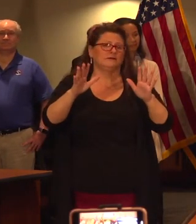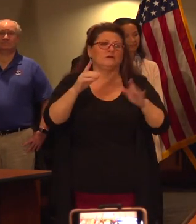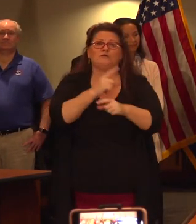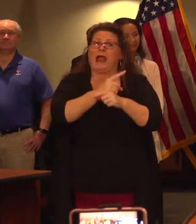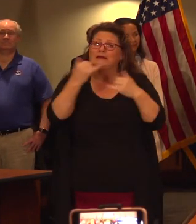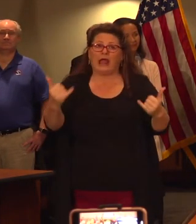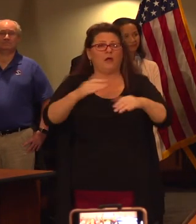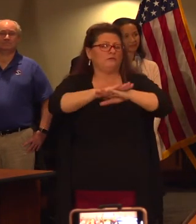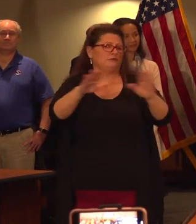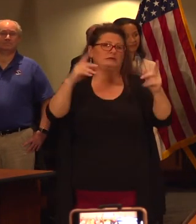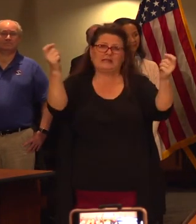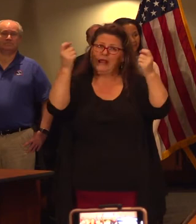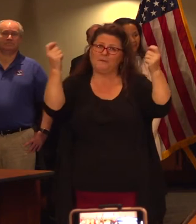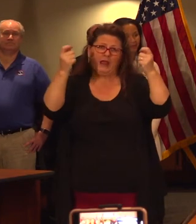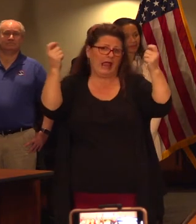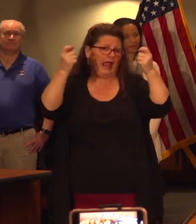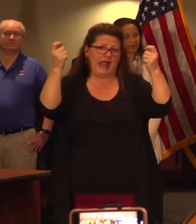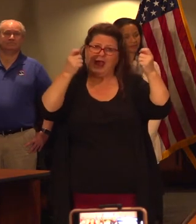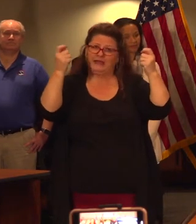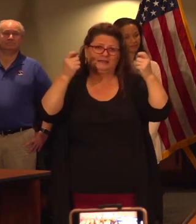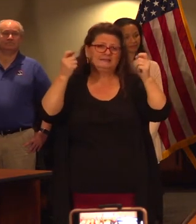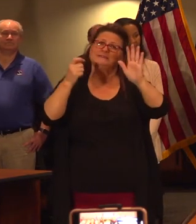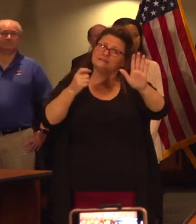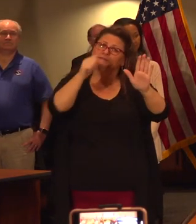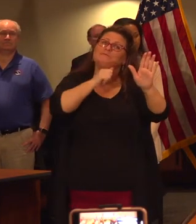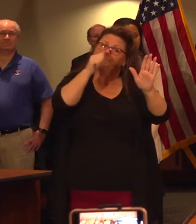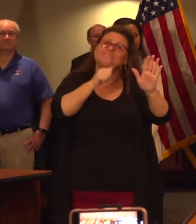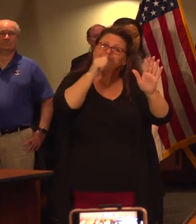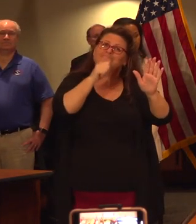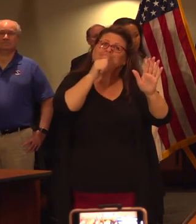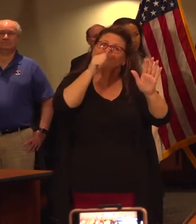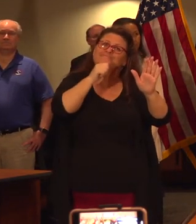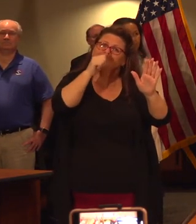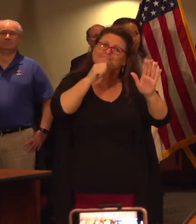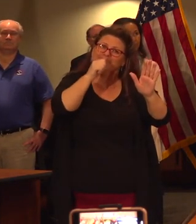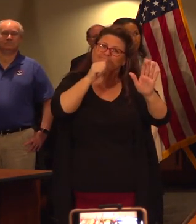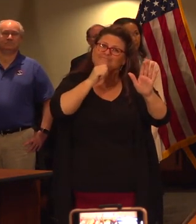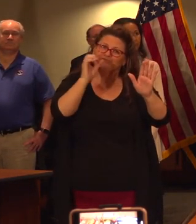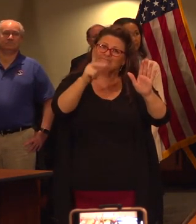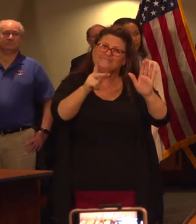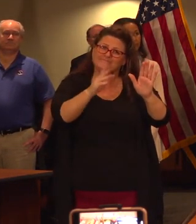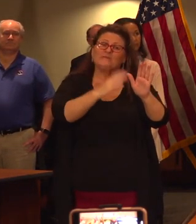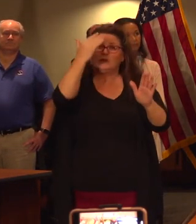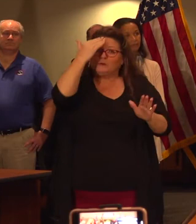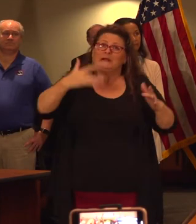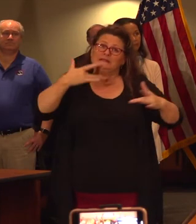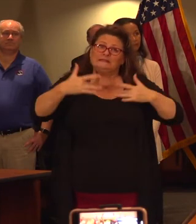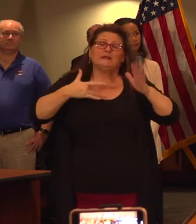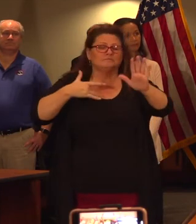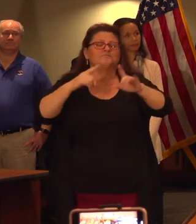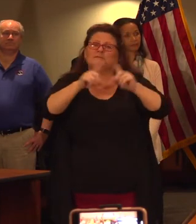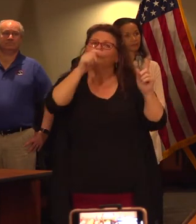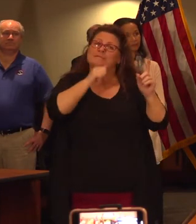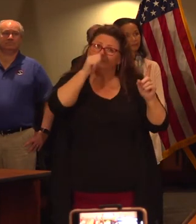to celebrate. We've got to keep the lid on ourselves, contain your enthusiasm, because we still have to get